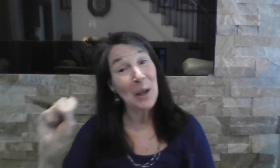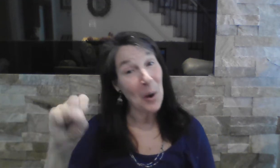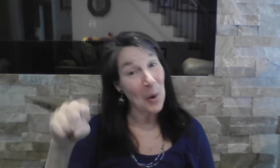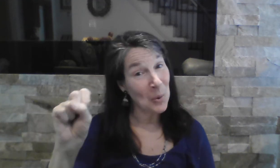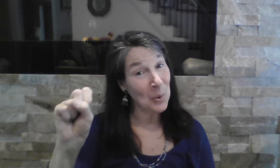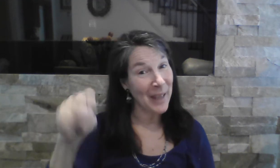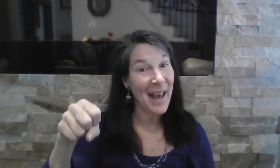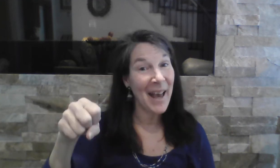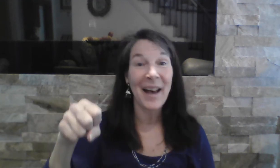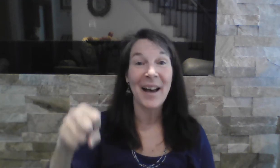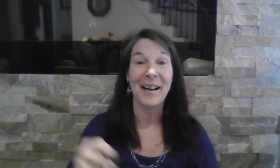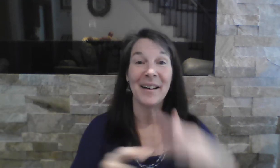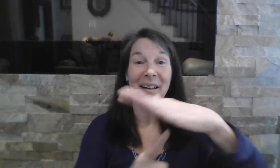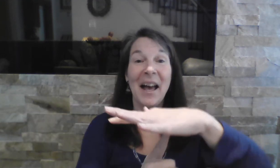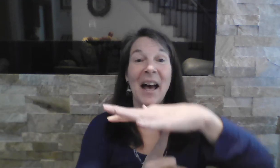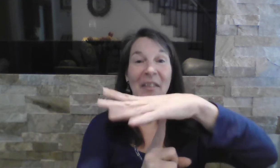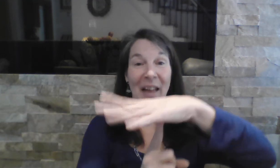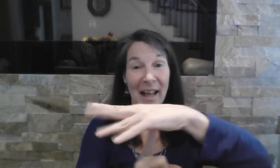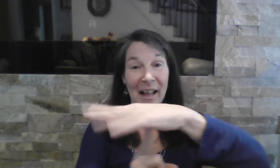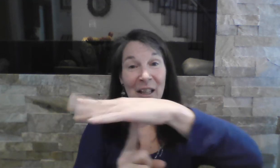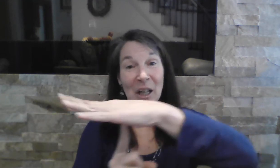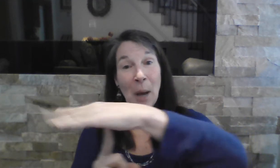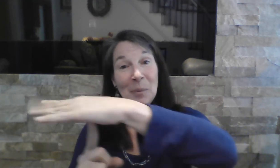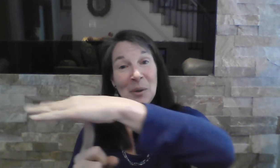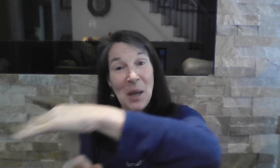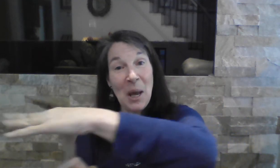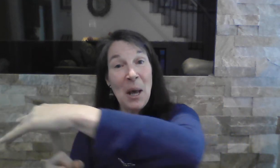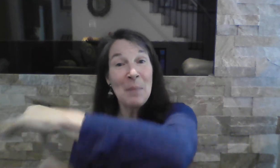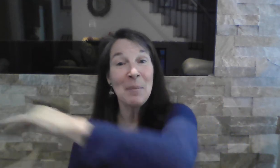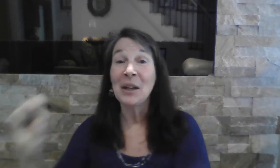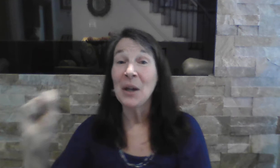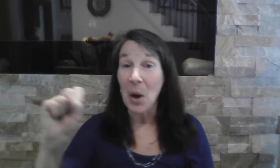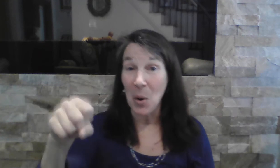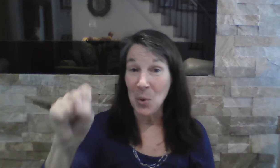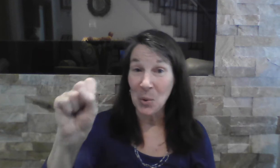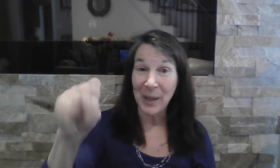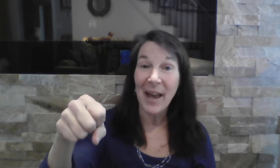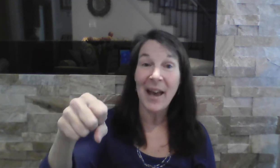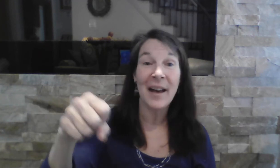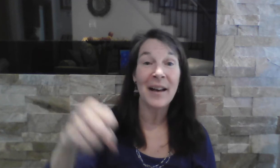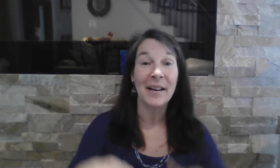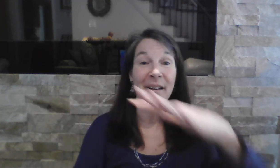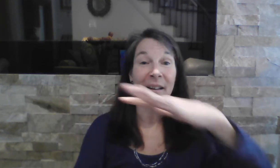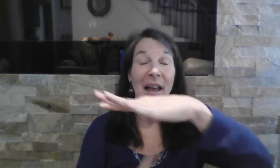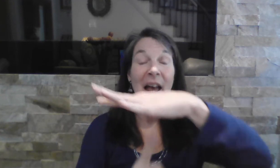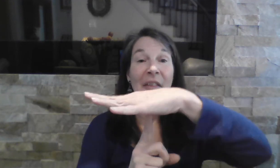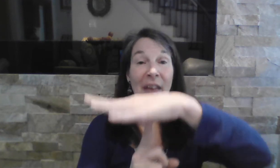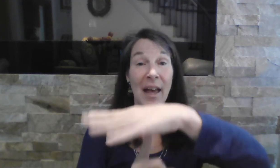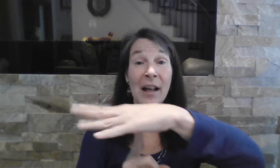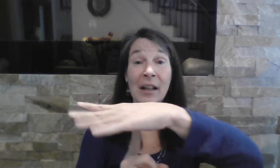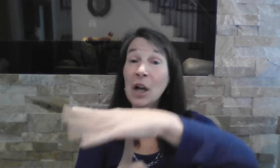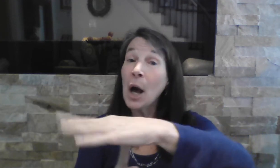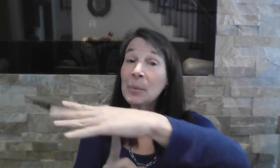oh yeah the helicopters come in oh yeah the helicopters